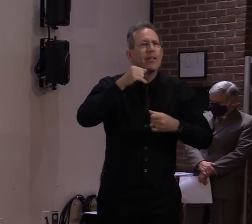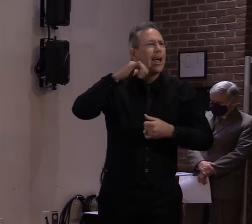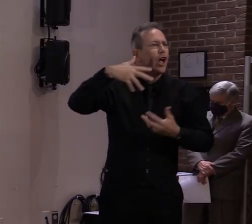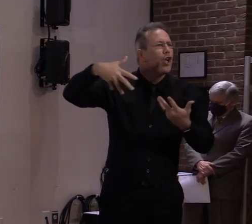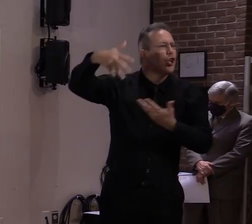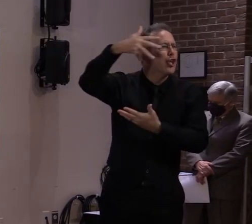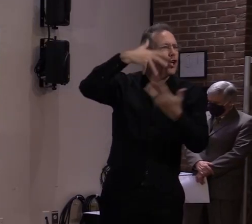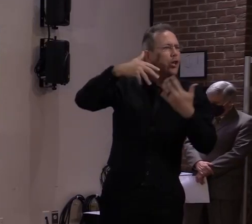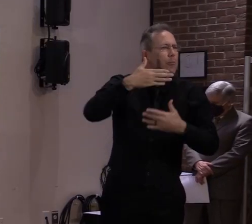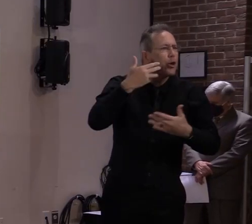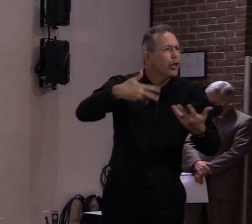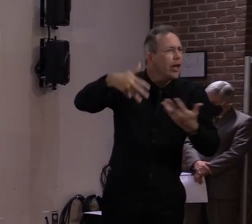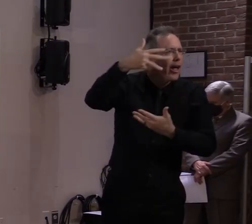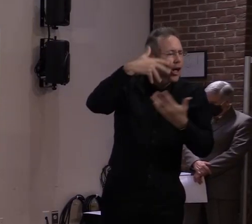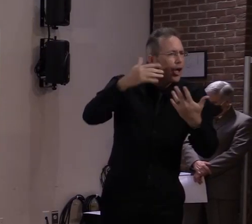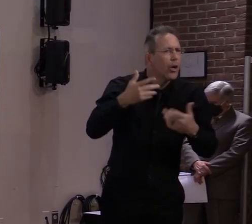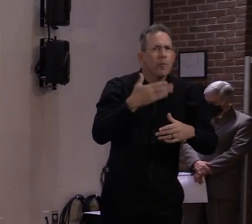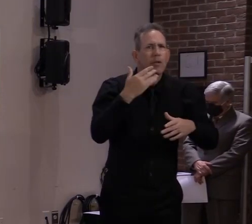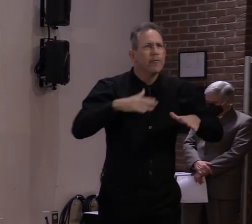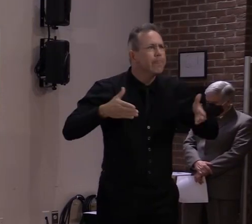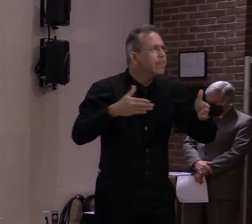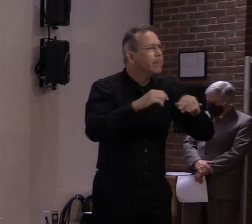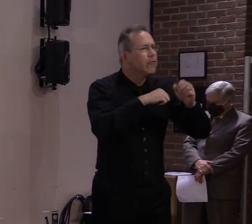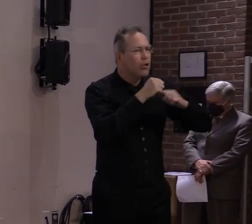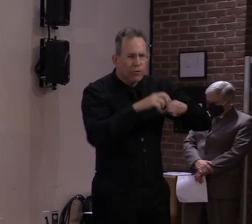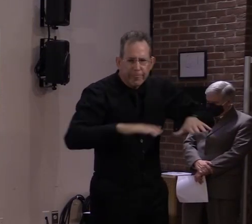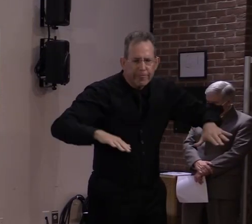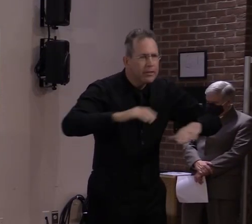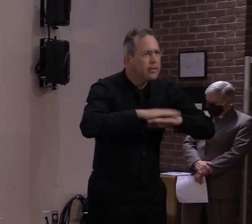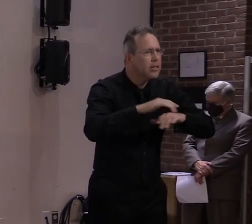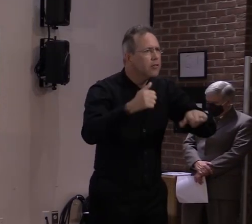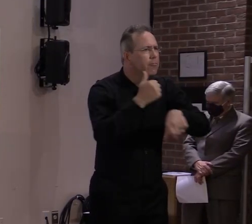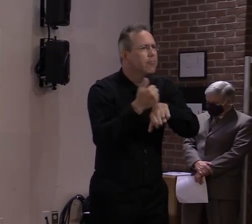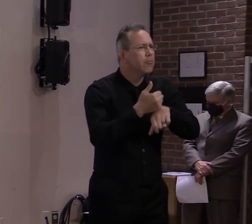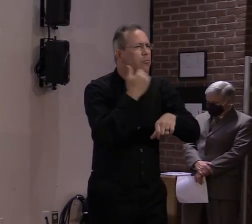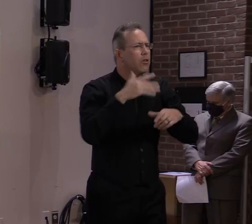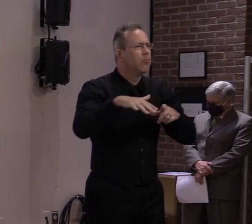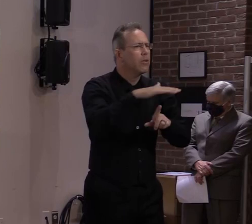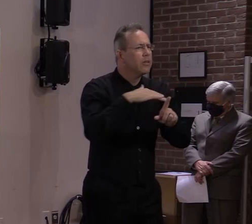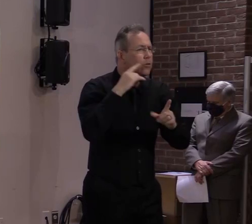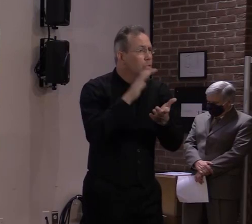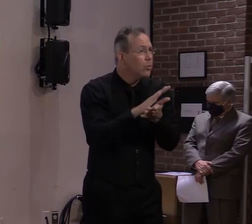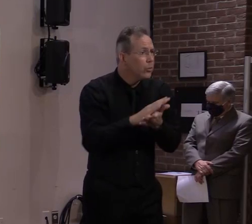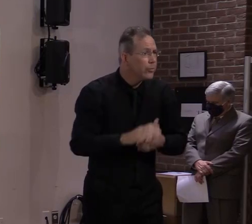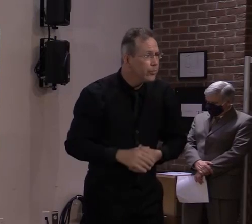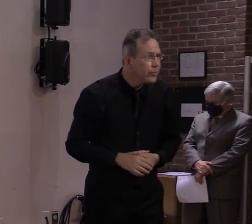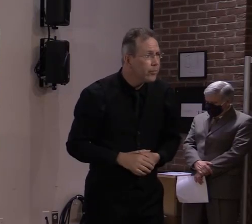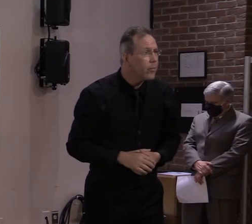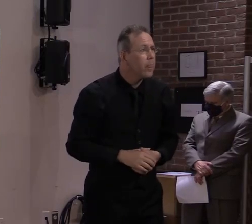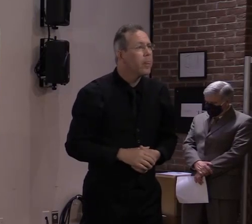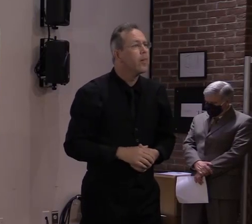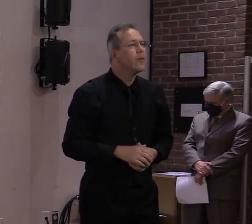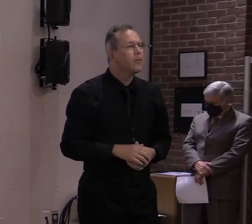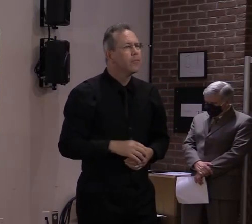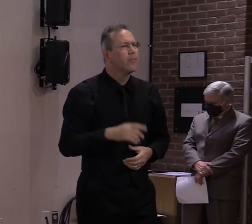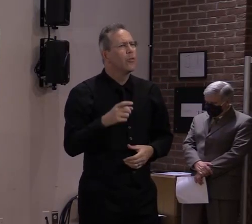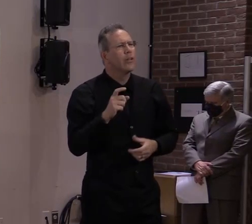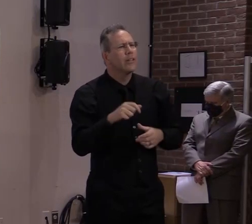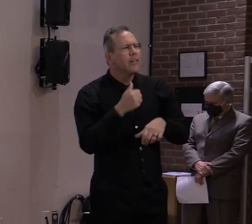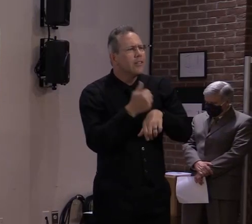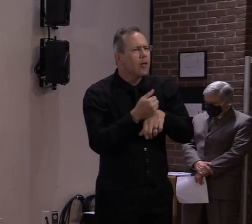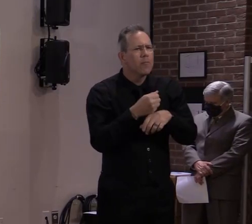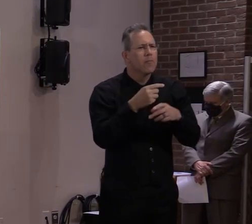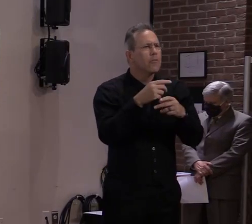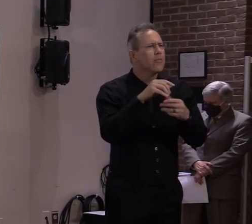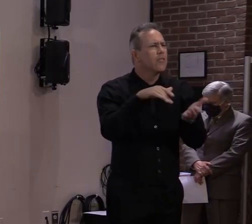air quality. We are now working to set up a central coordination of school facilities work through the agency to help districts